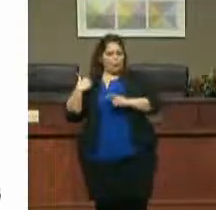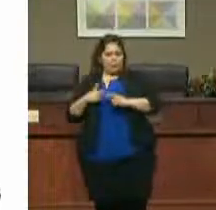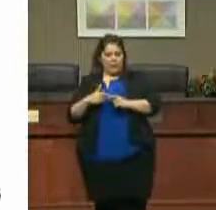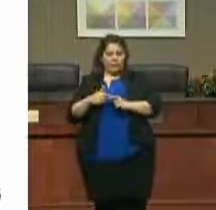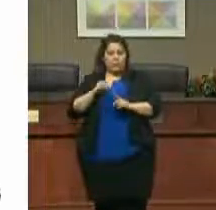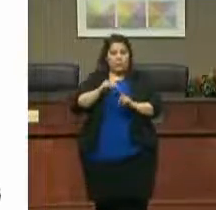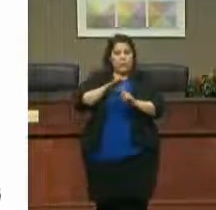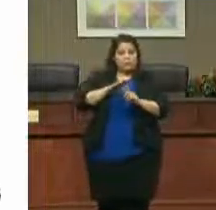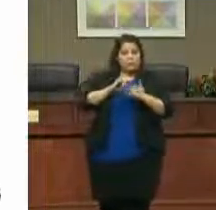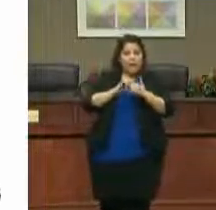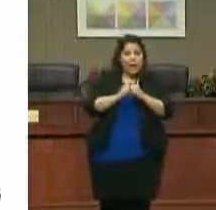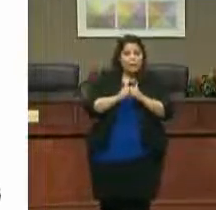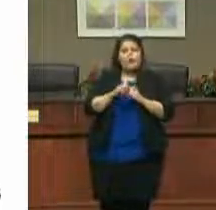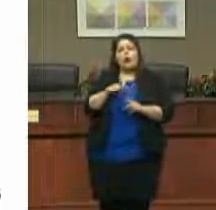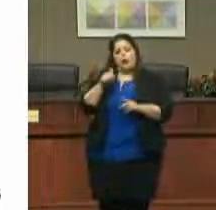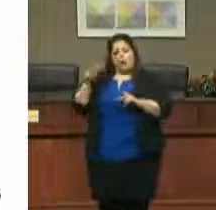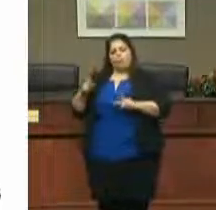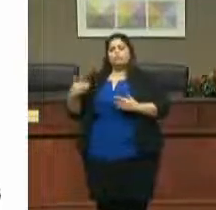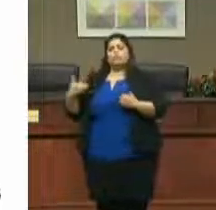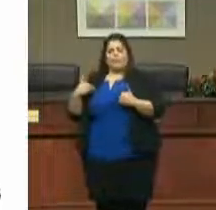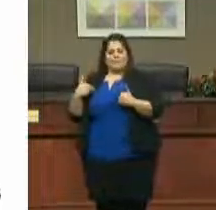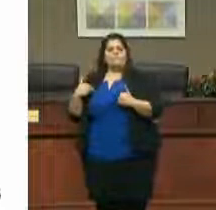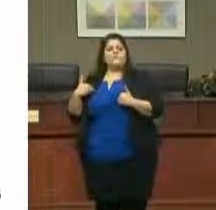a positive person.